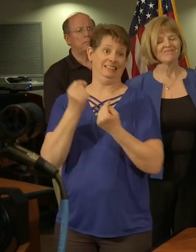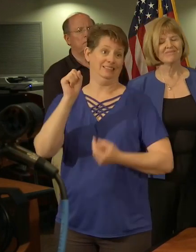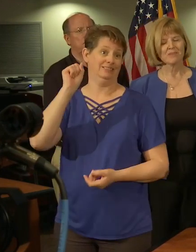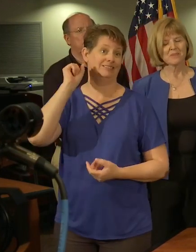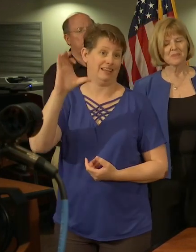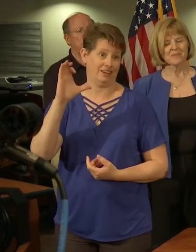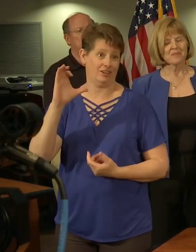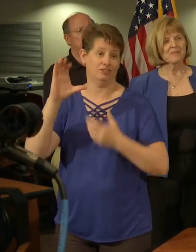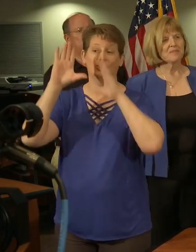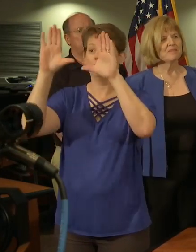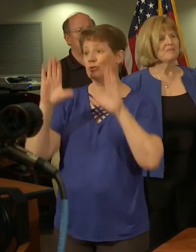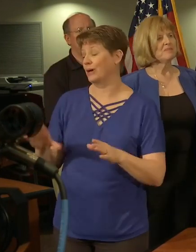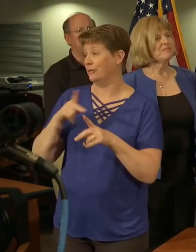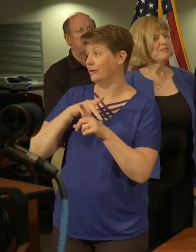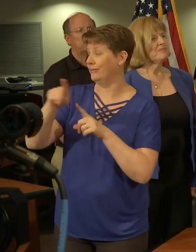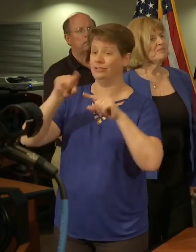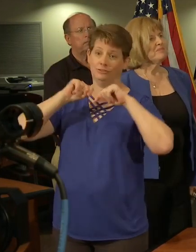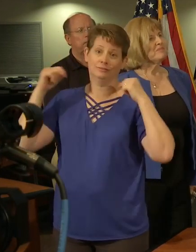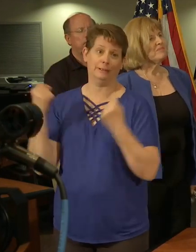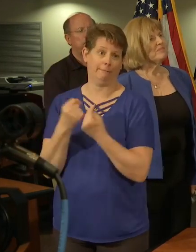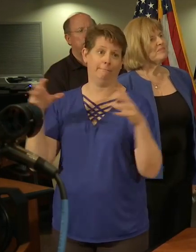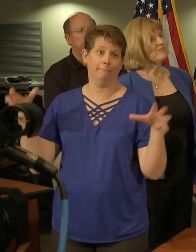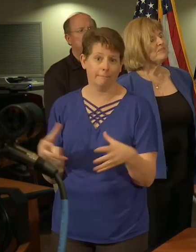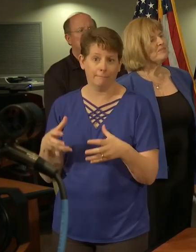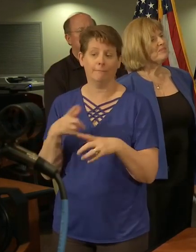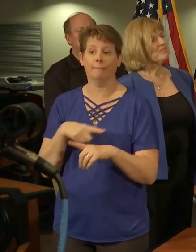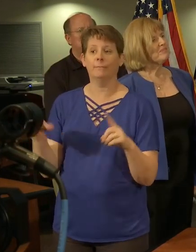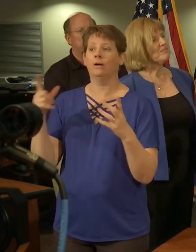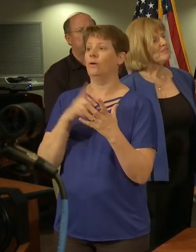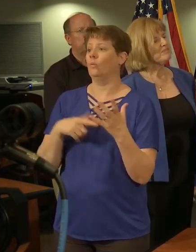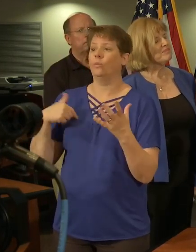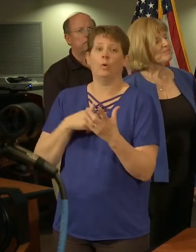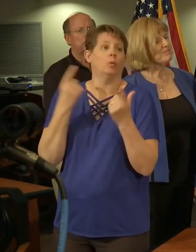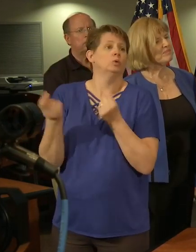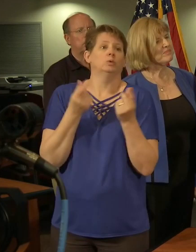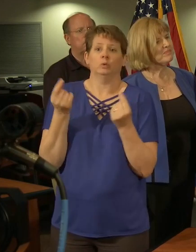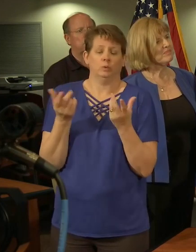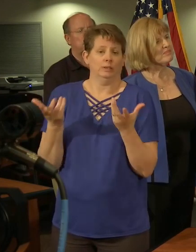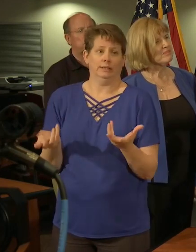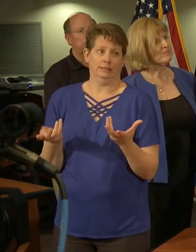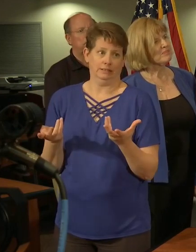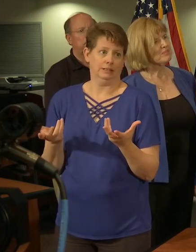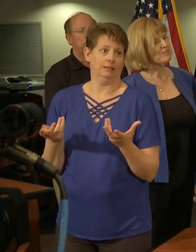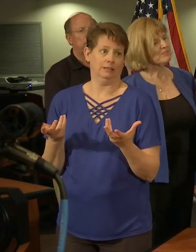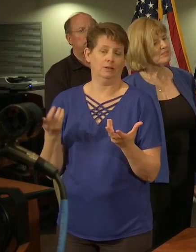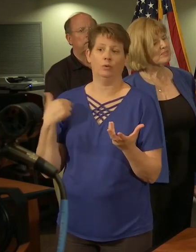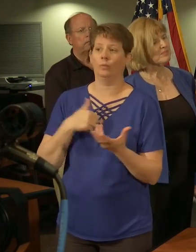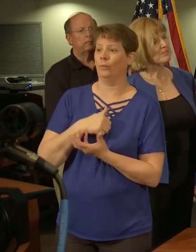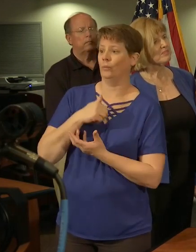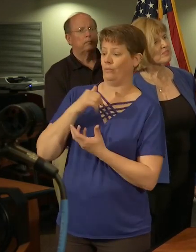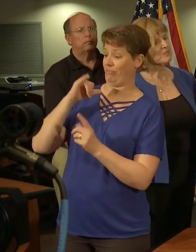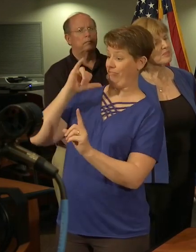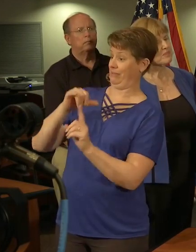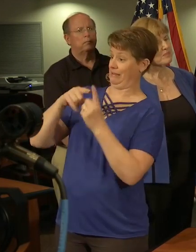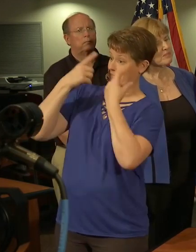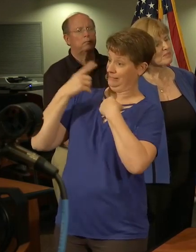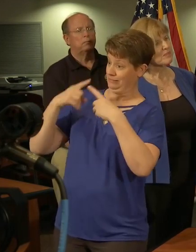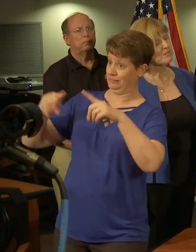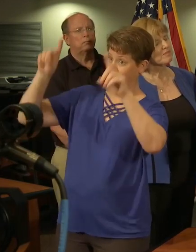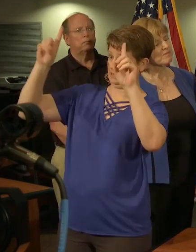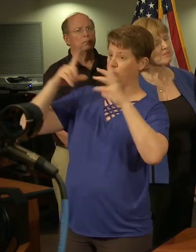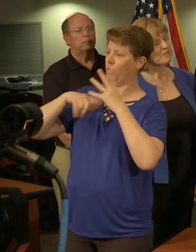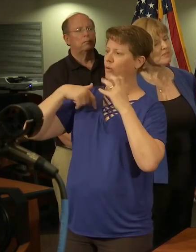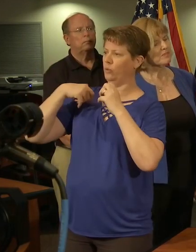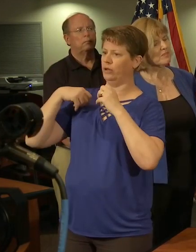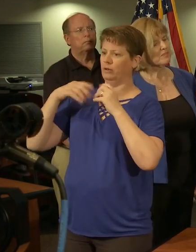is a great professional team, but the things that we are doing would not be possible, the successes and the precautions that